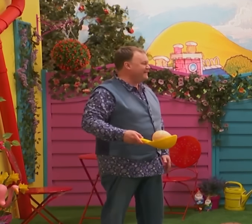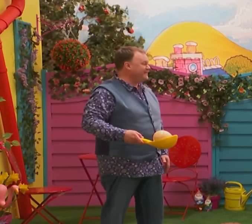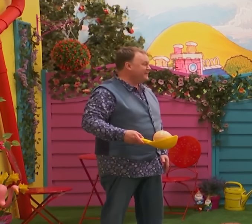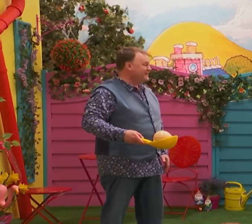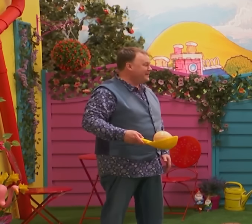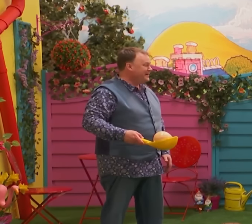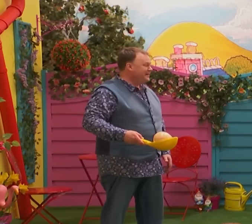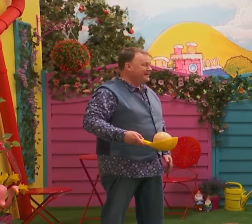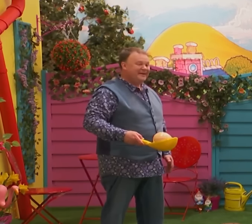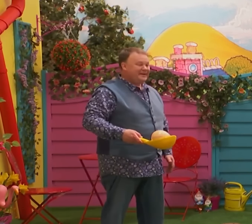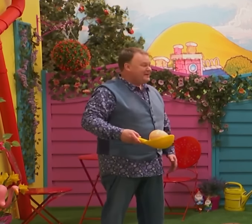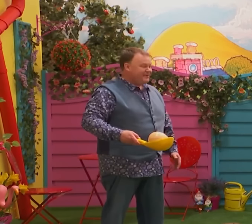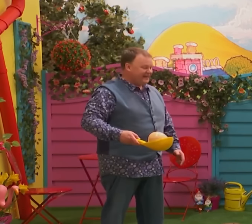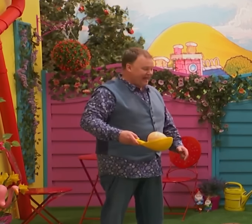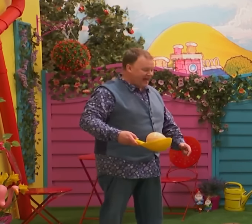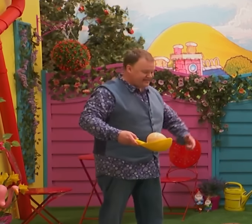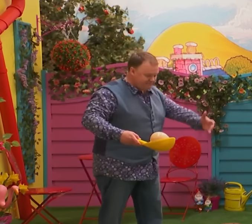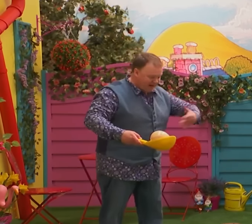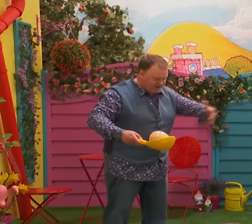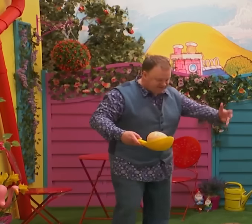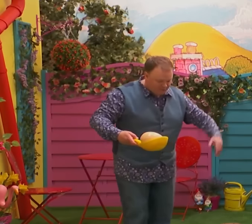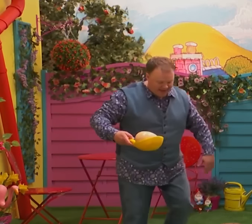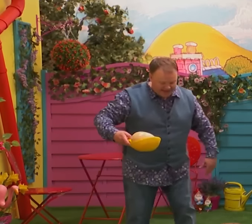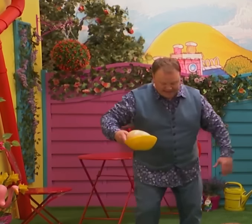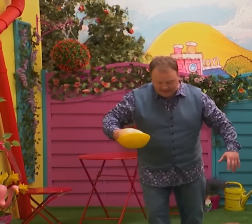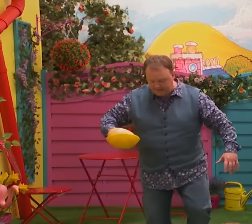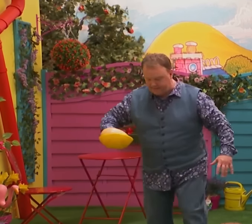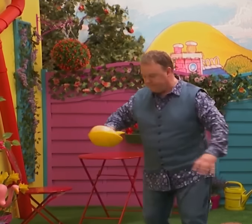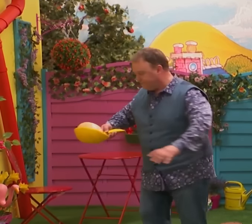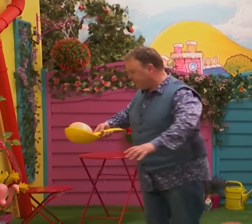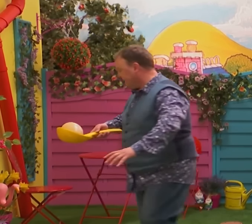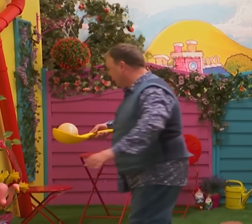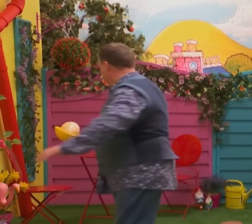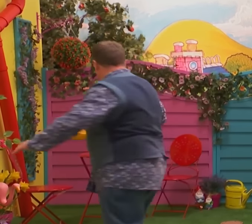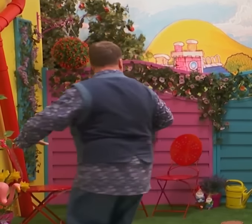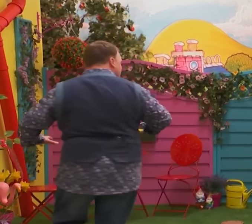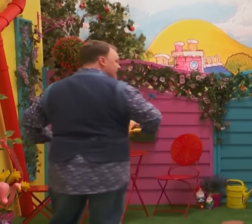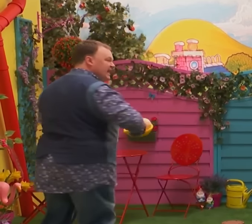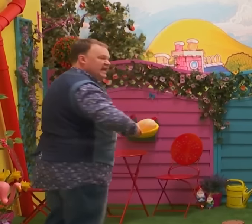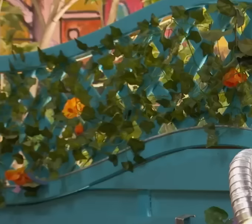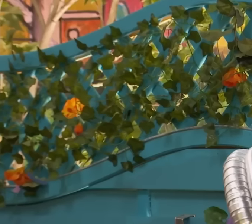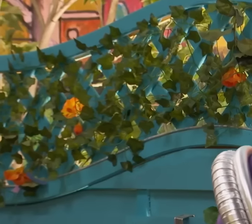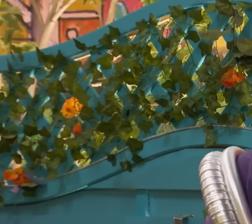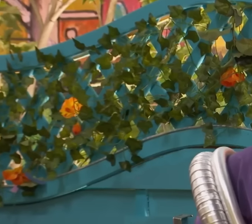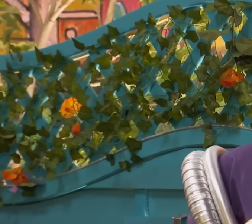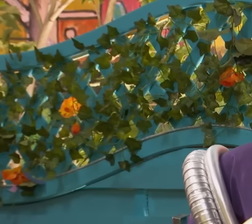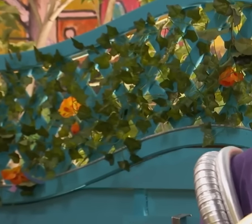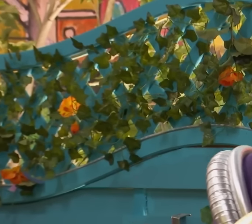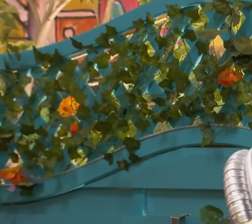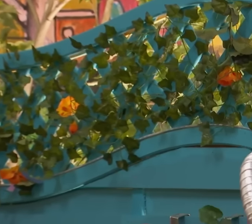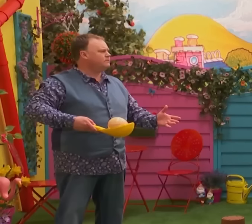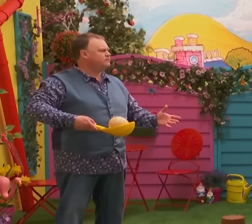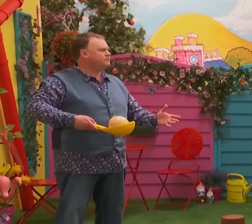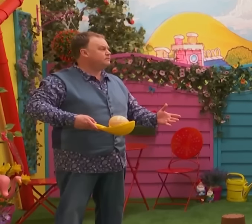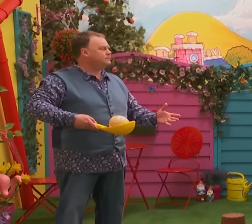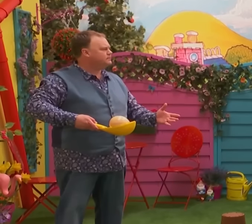Keep going and see who comes second. The cat, I'm miles away. But why do you need to do that? I'm the winner. I've won. It's decided. Robert, it's not just